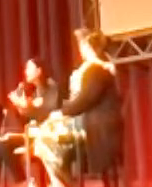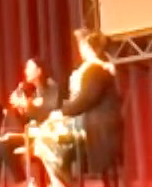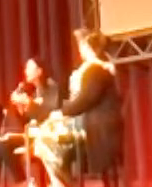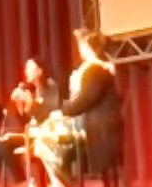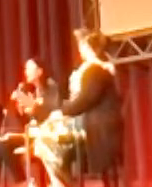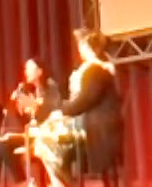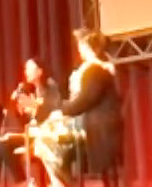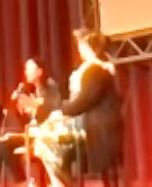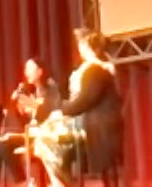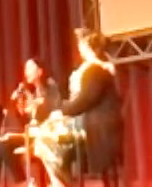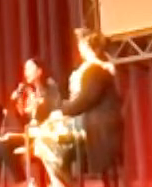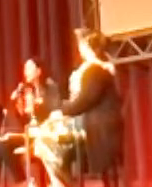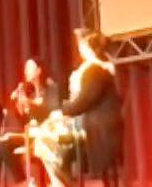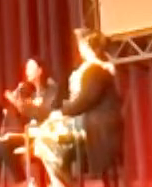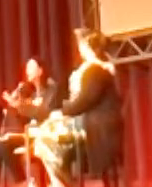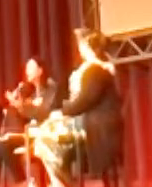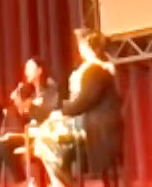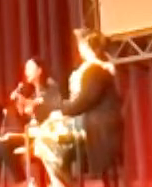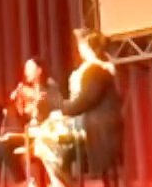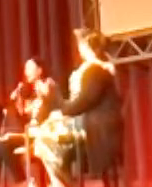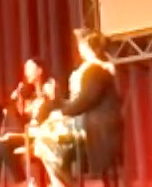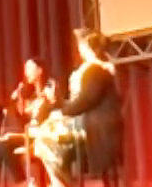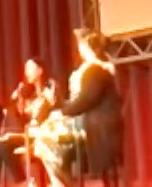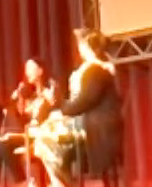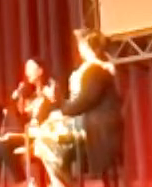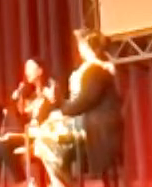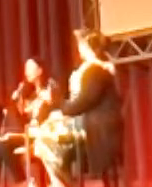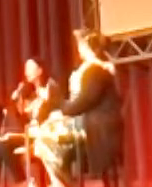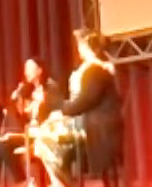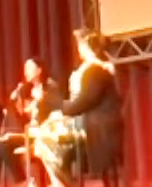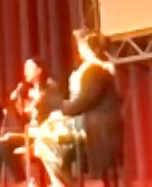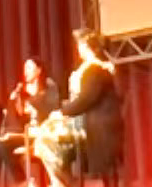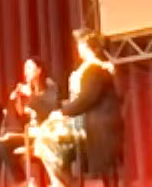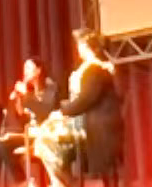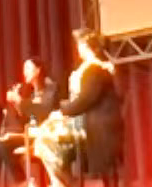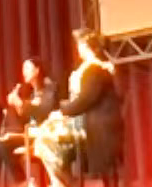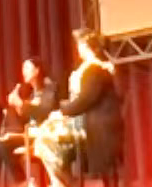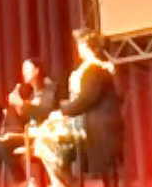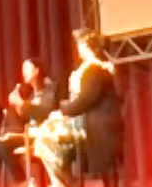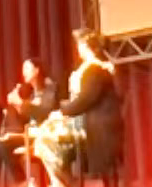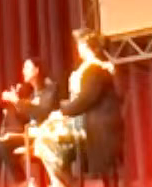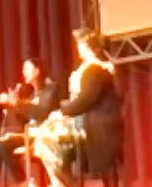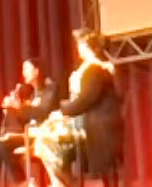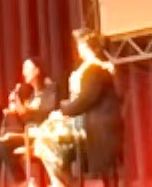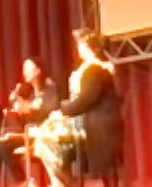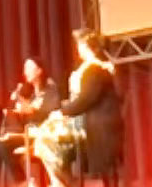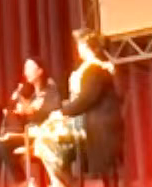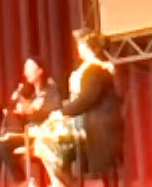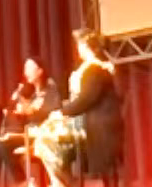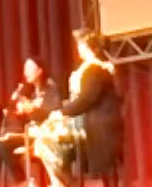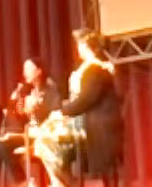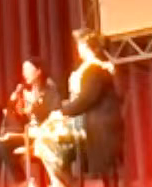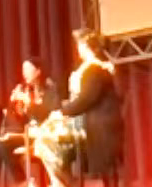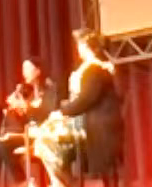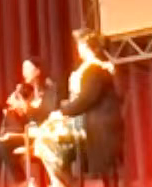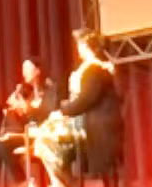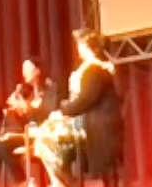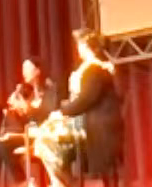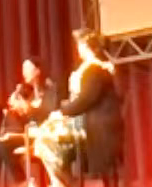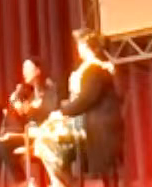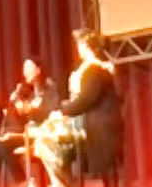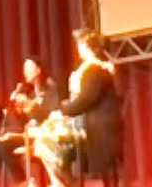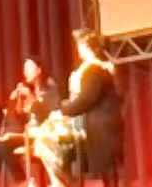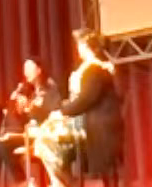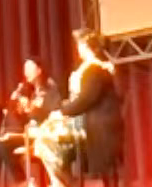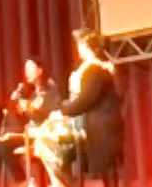that's been powerful and important. I think we've been orchestrating and bringing and keeping justice to those processes like we've never had before. So we've been